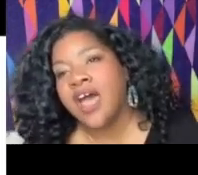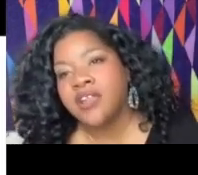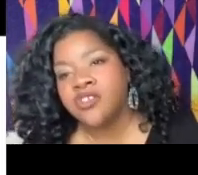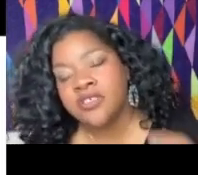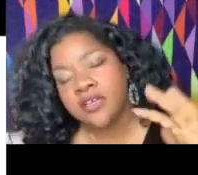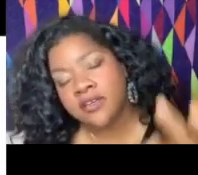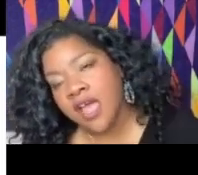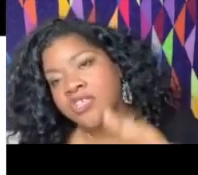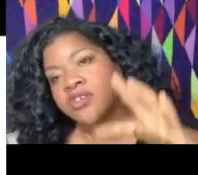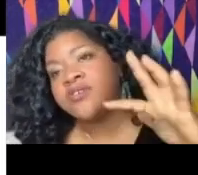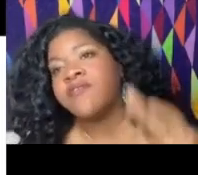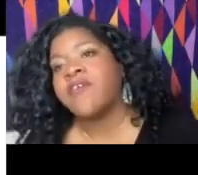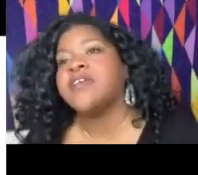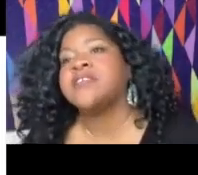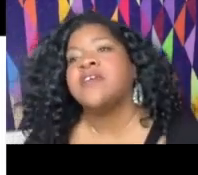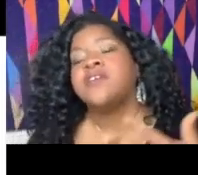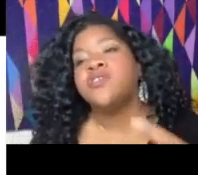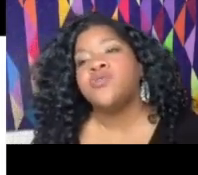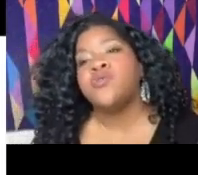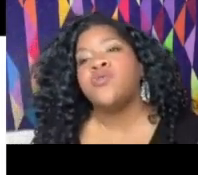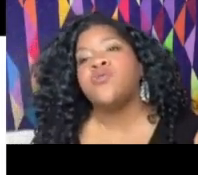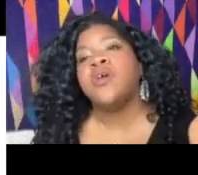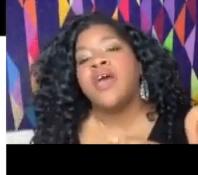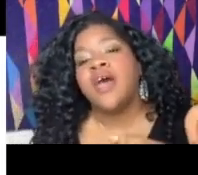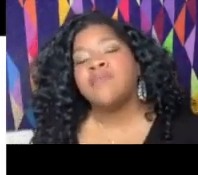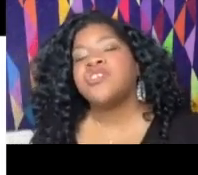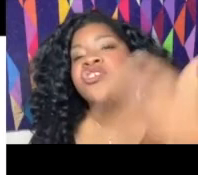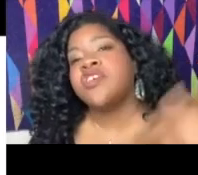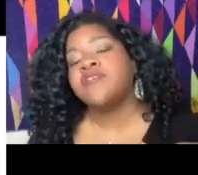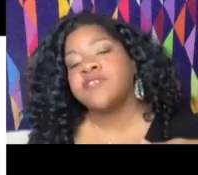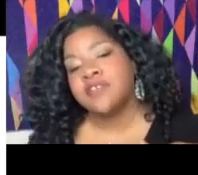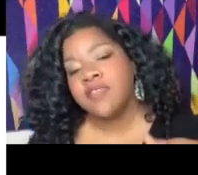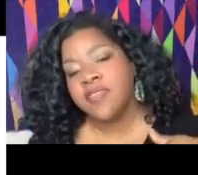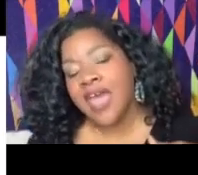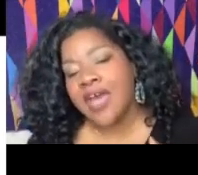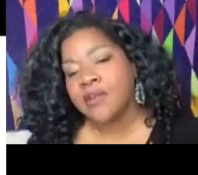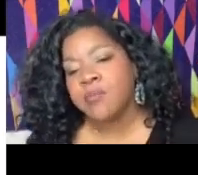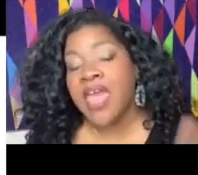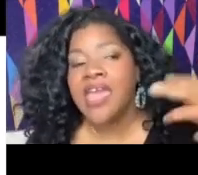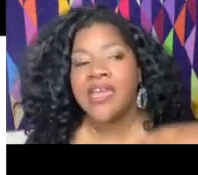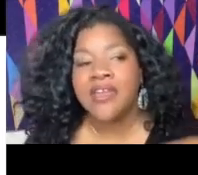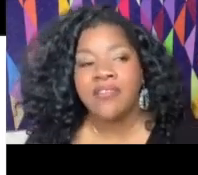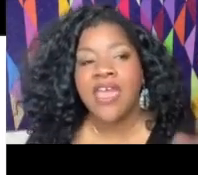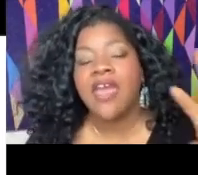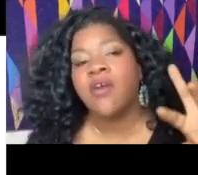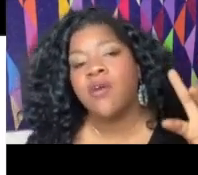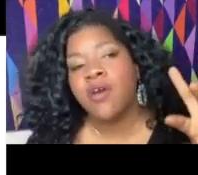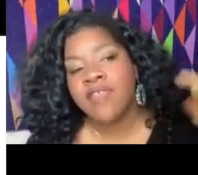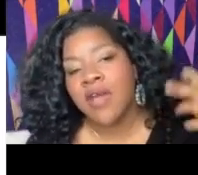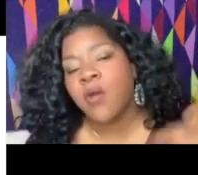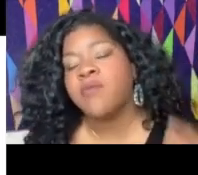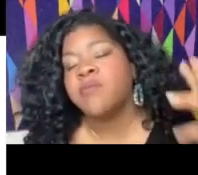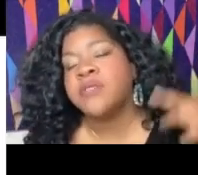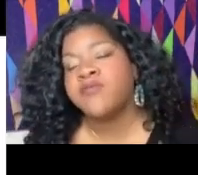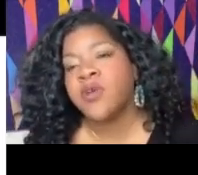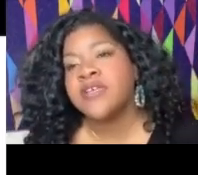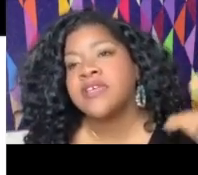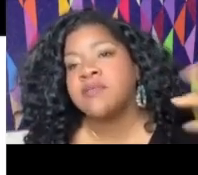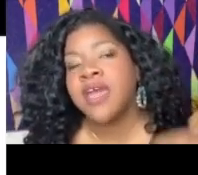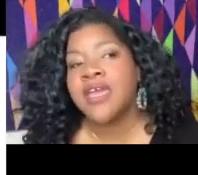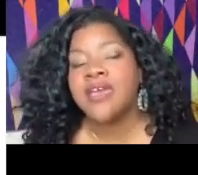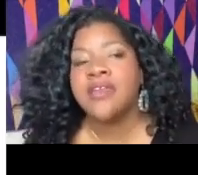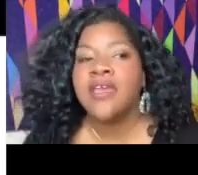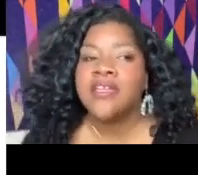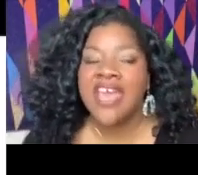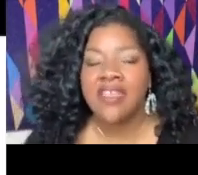a technological device to shift that pain and the echo of that white woman's voice